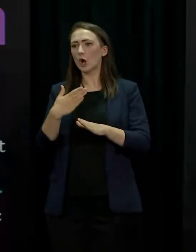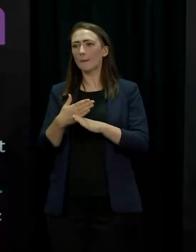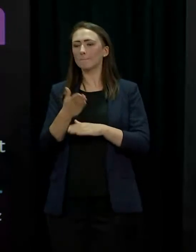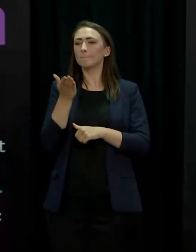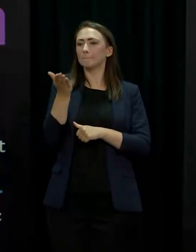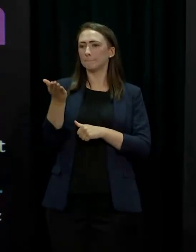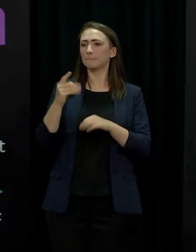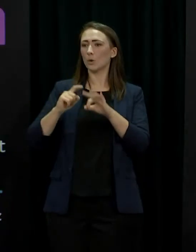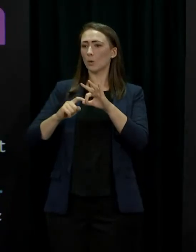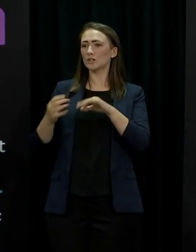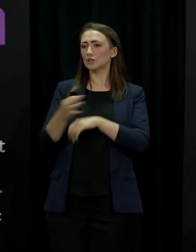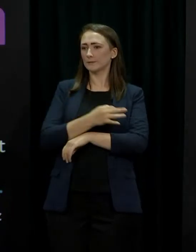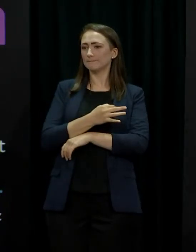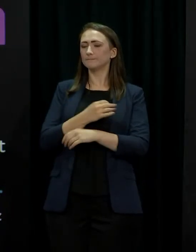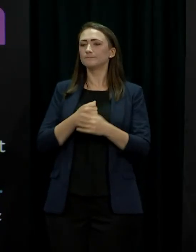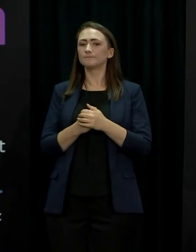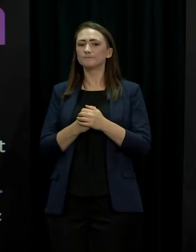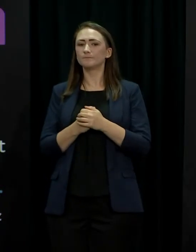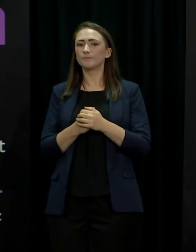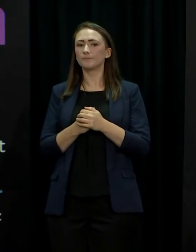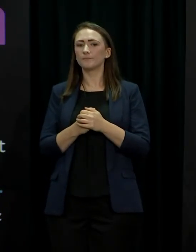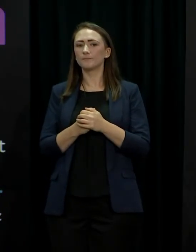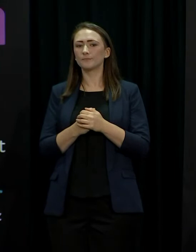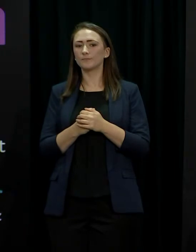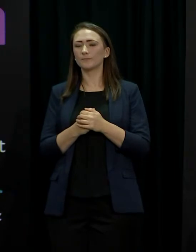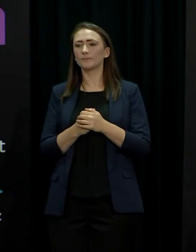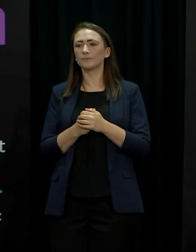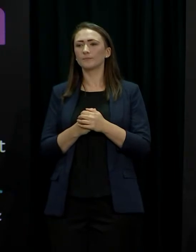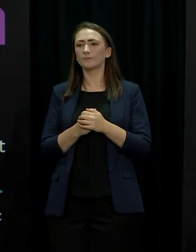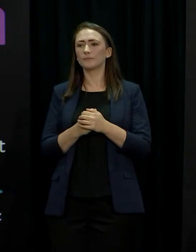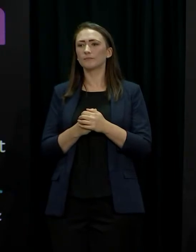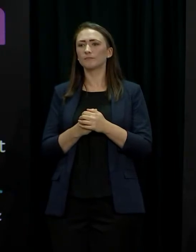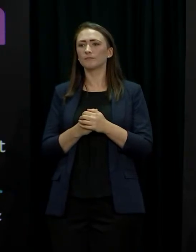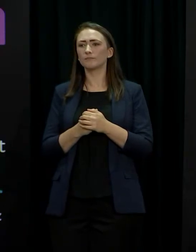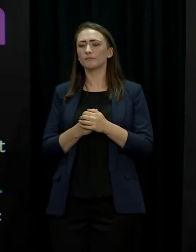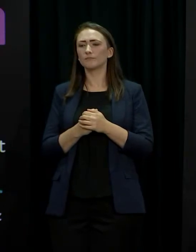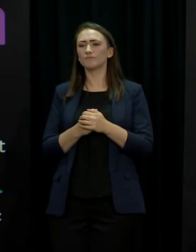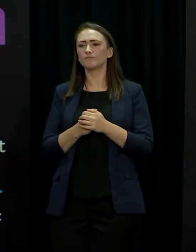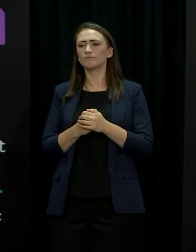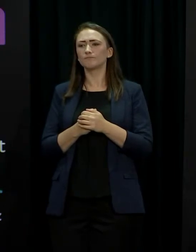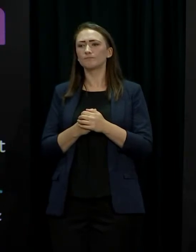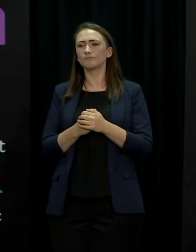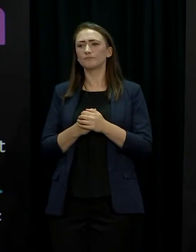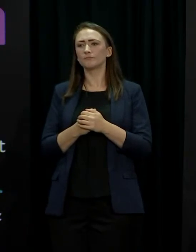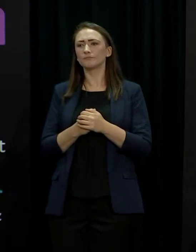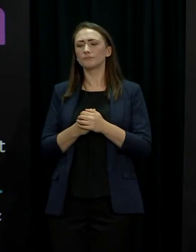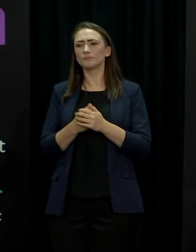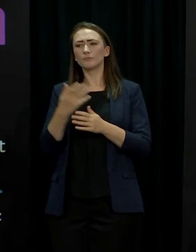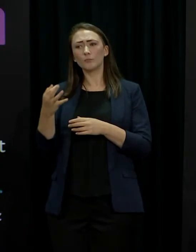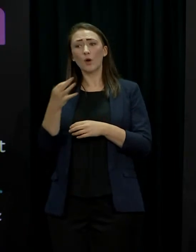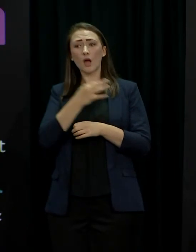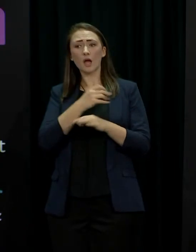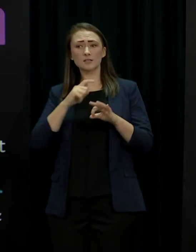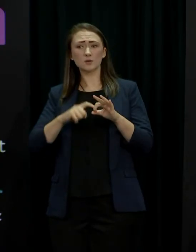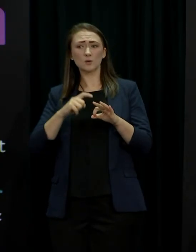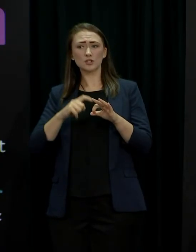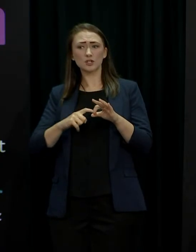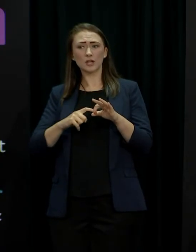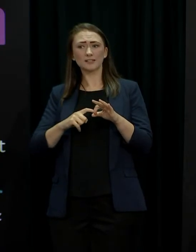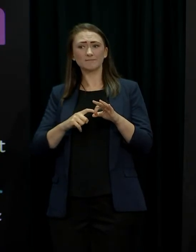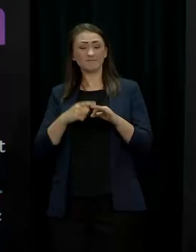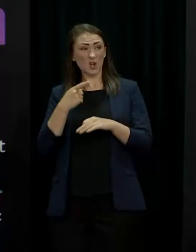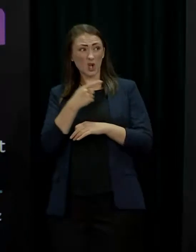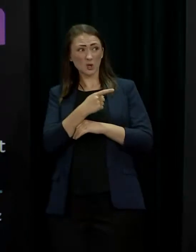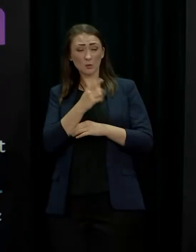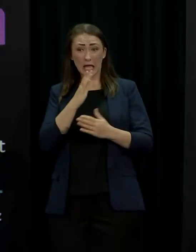you, Dr. Bloomfield, will one of the disappointments for you be the slow uptake of vaccination by